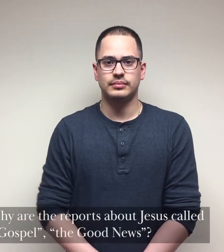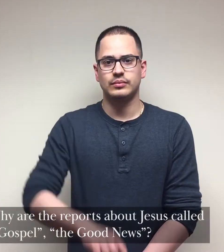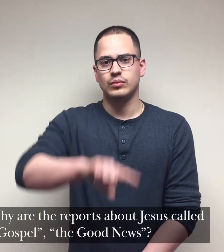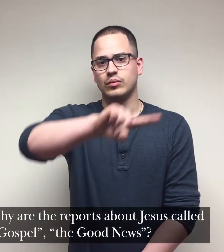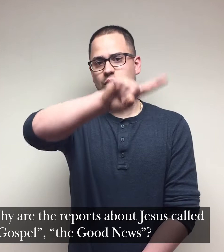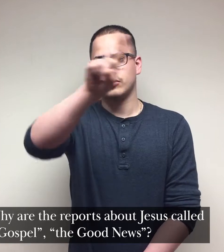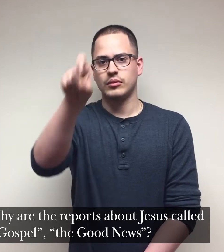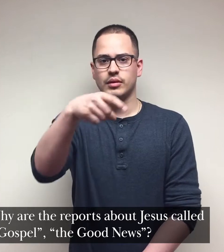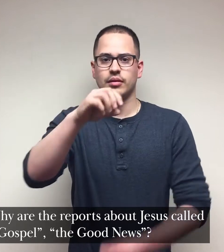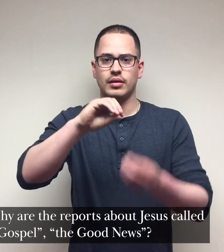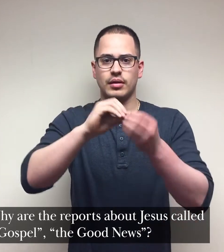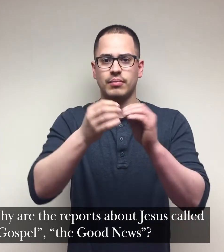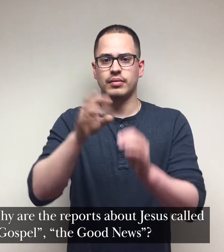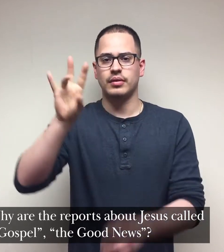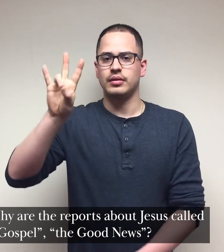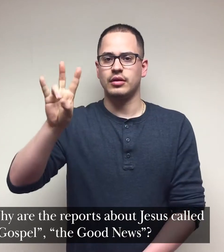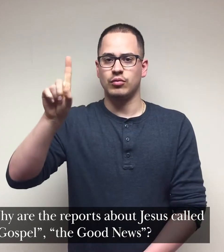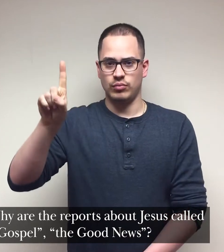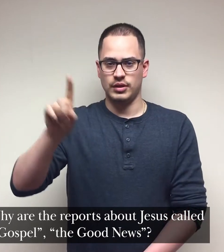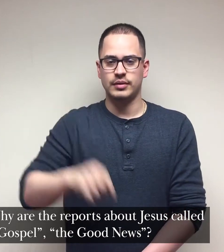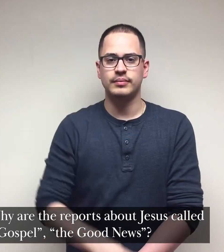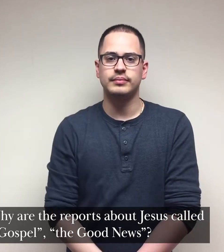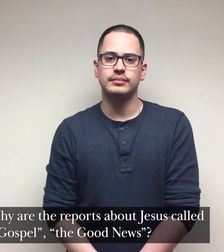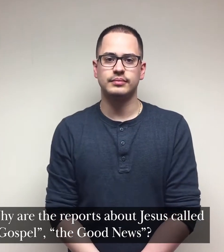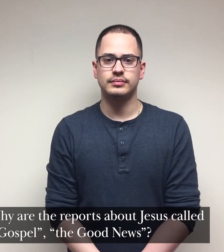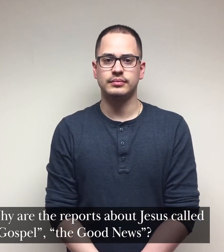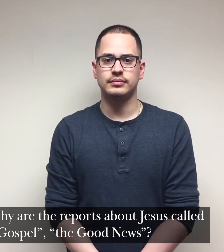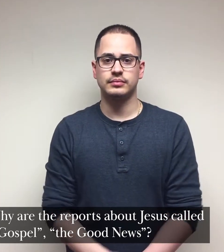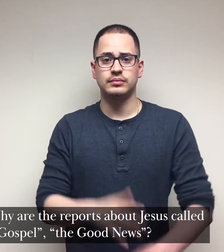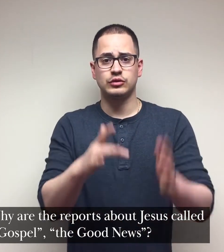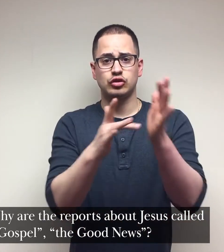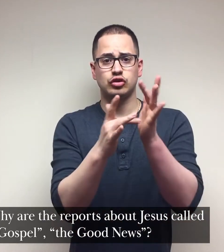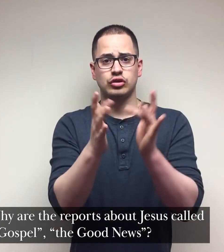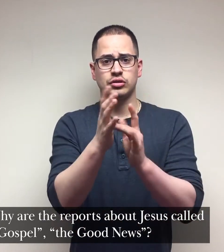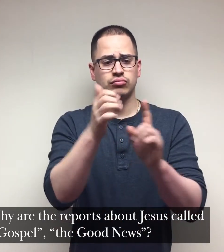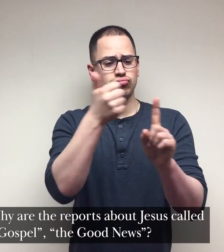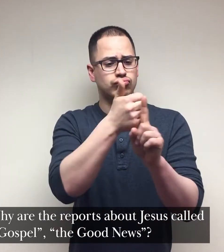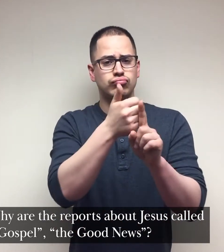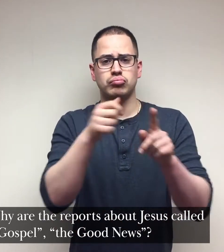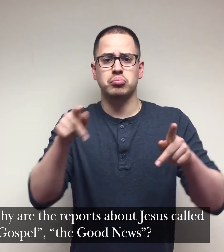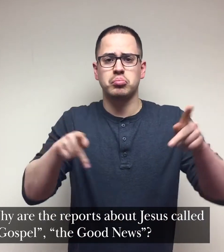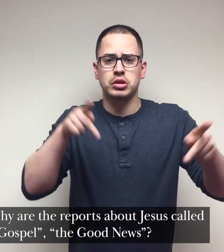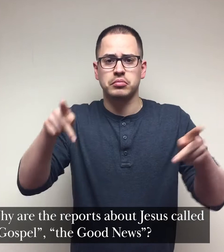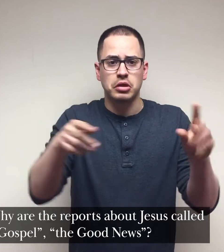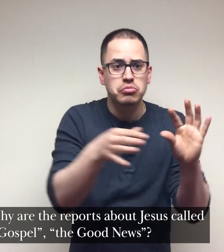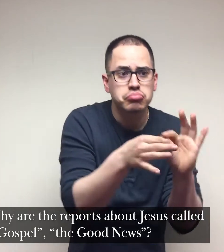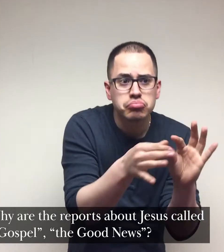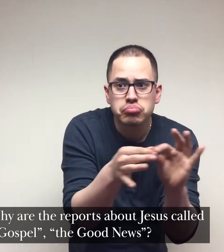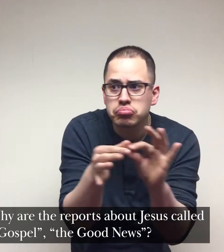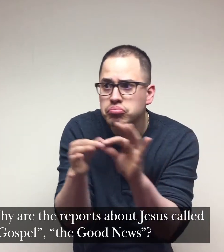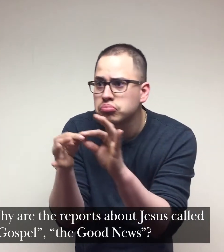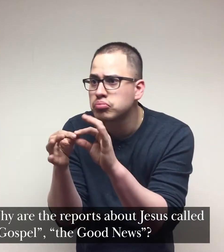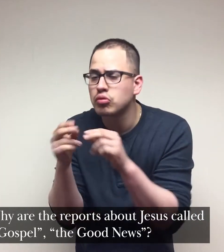Question 71. Why are the reports about Jesus called the gospel, the good news?